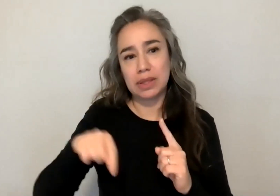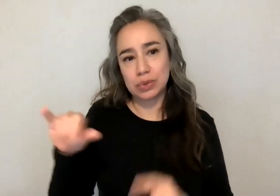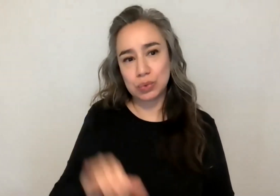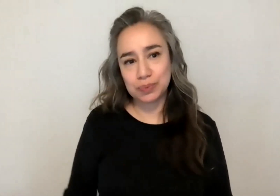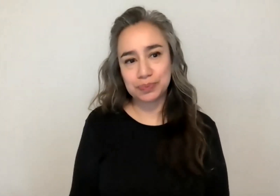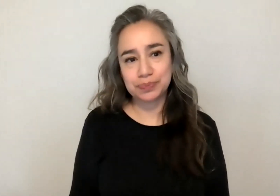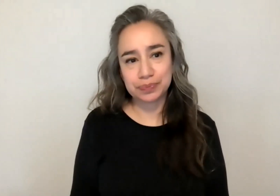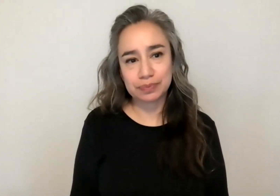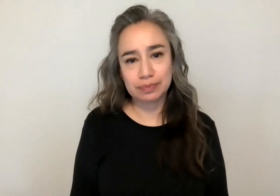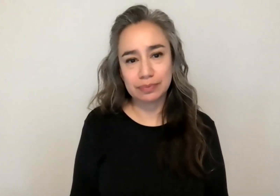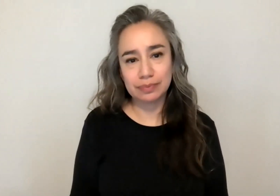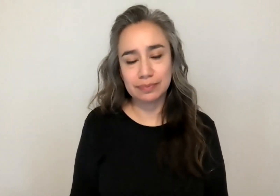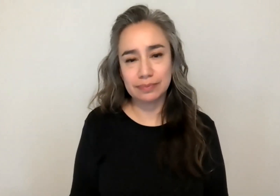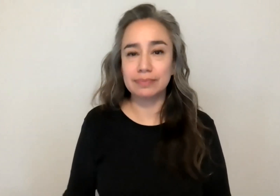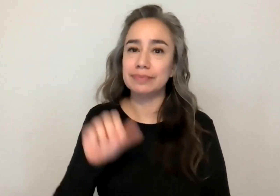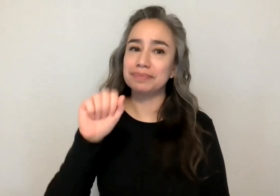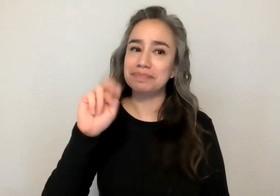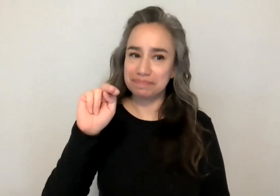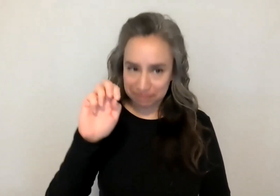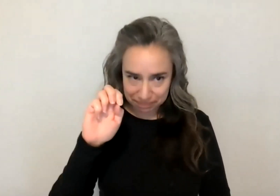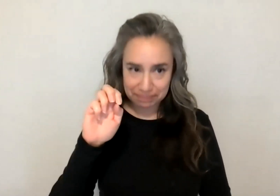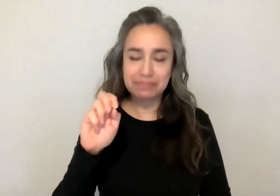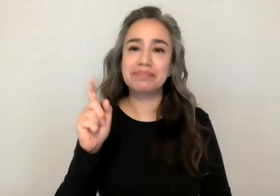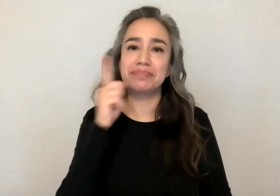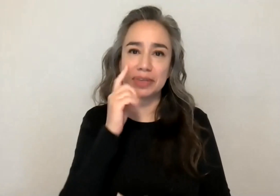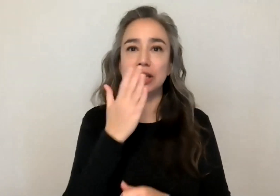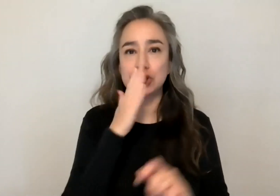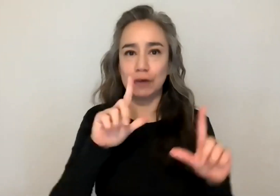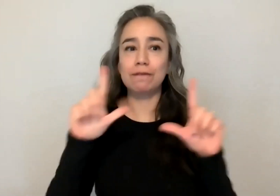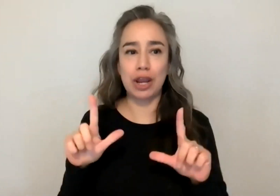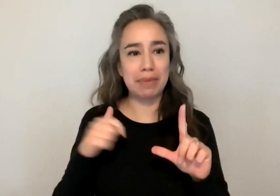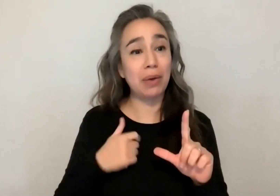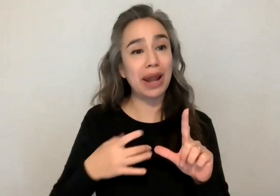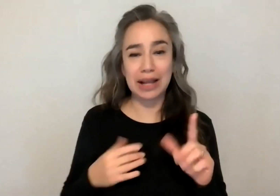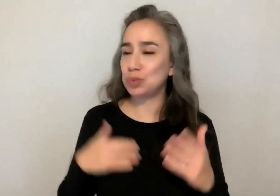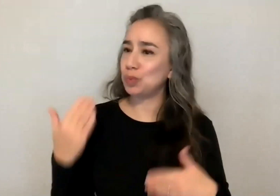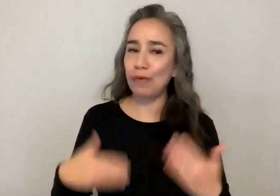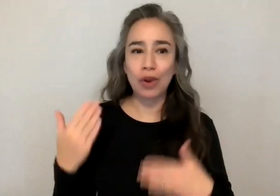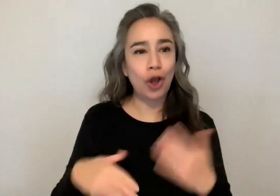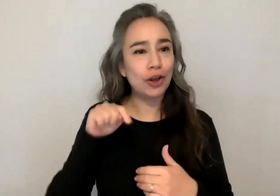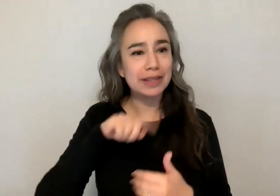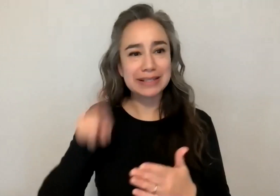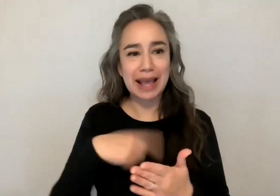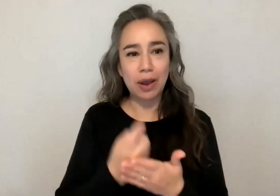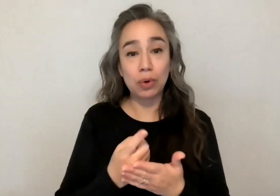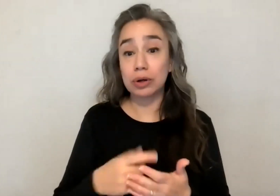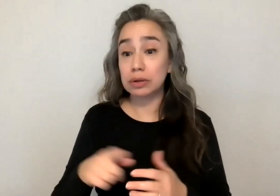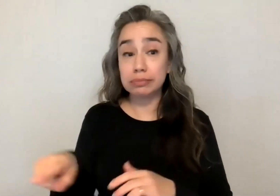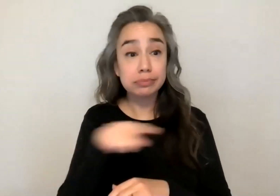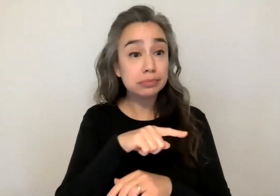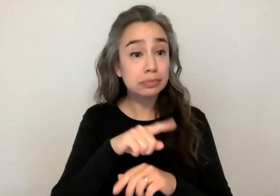All right, so I think that kind of gives us a good frame, and I want to keep us moving along in this hour. So I think our respondents,